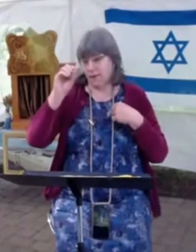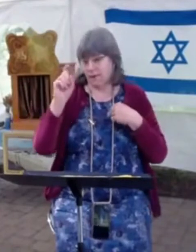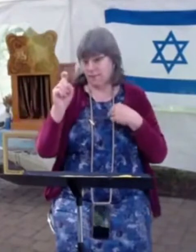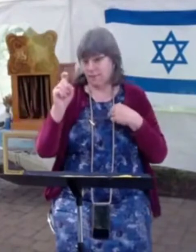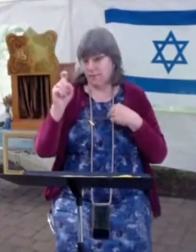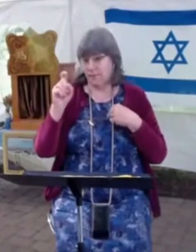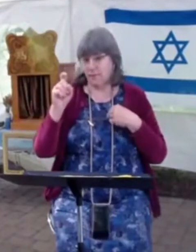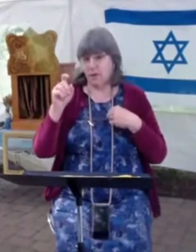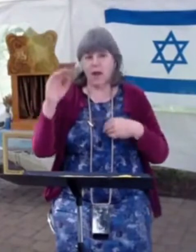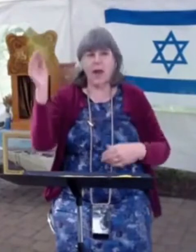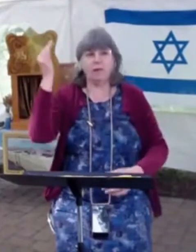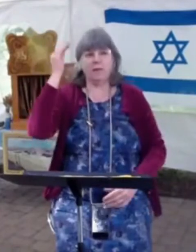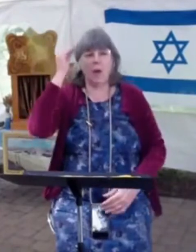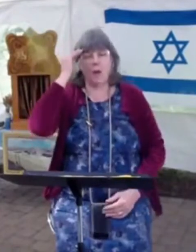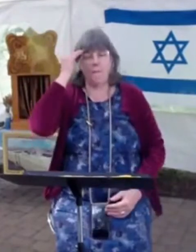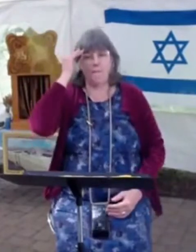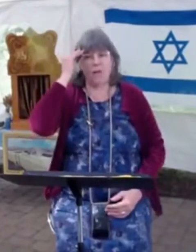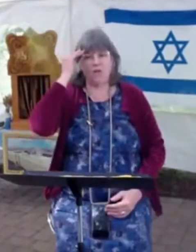It's mental health.